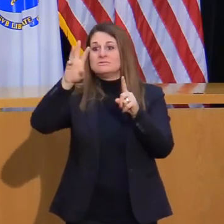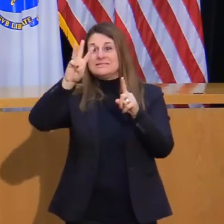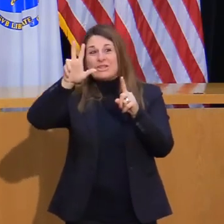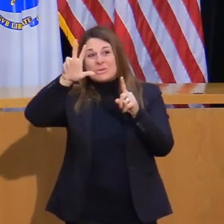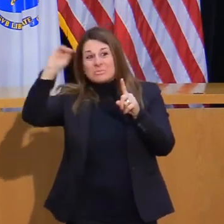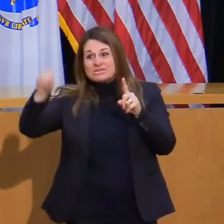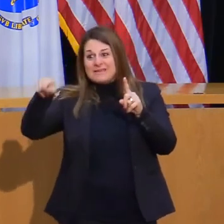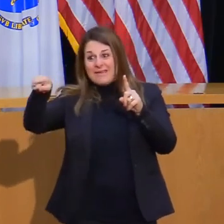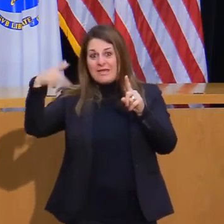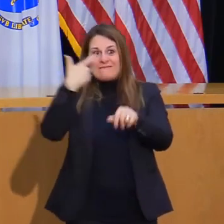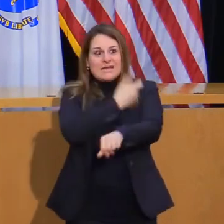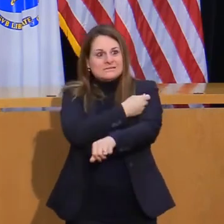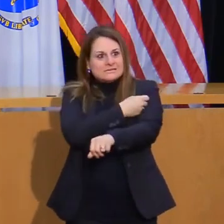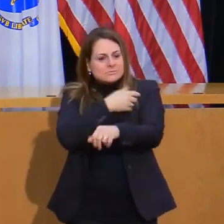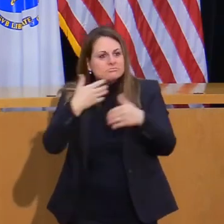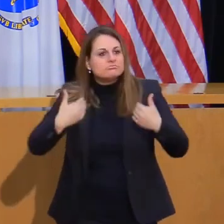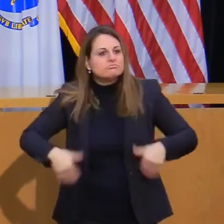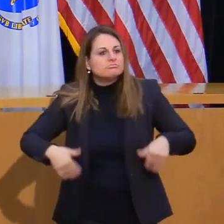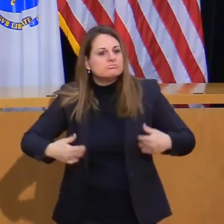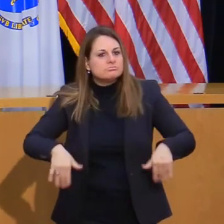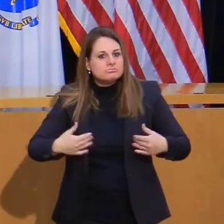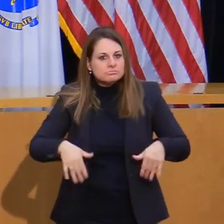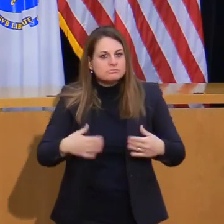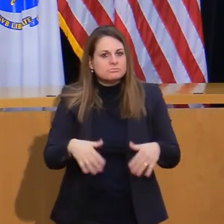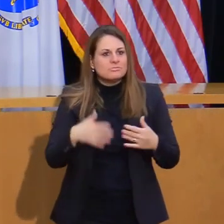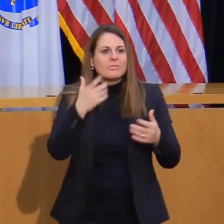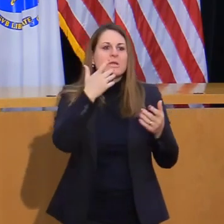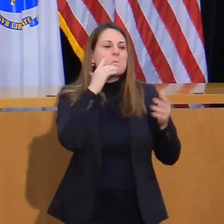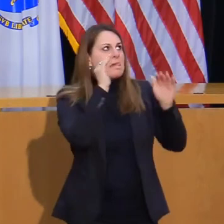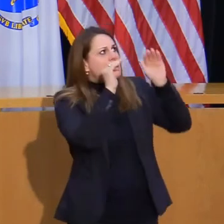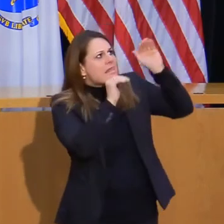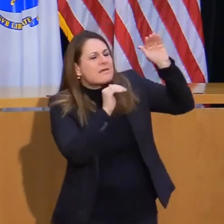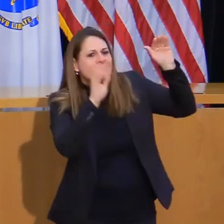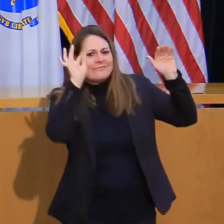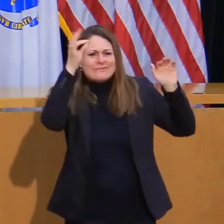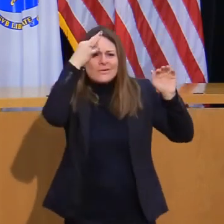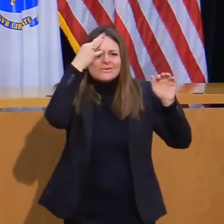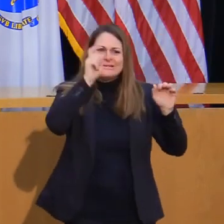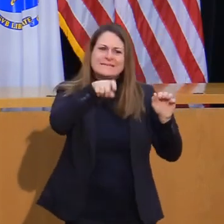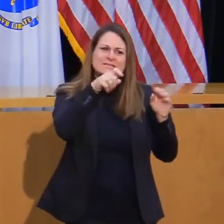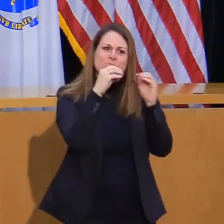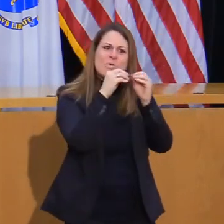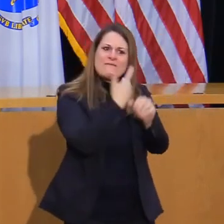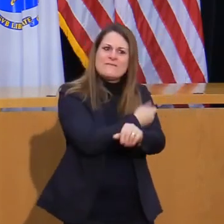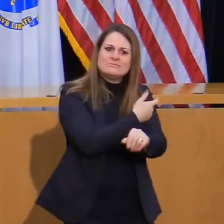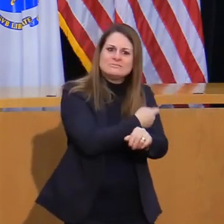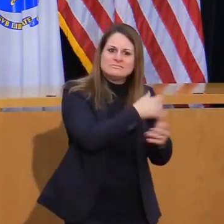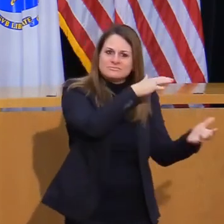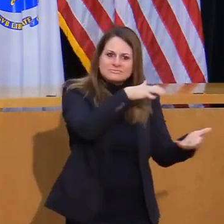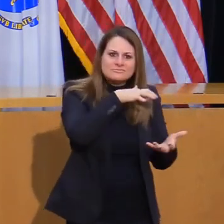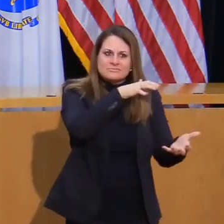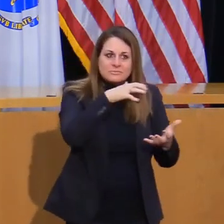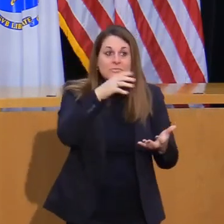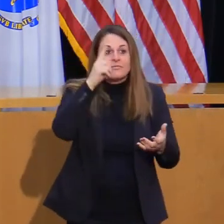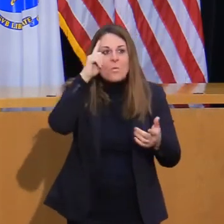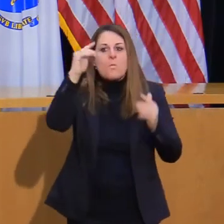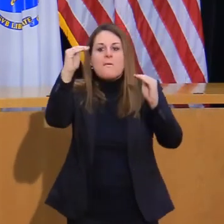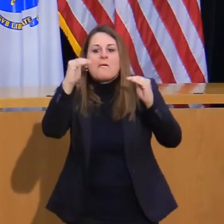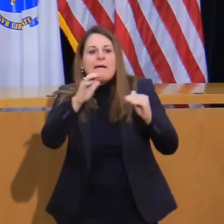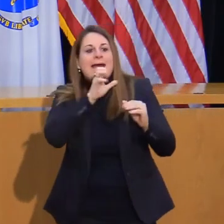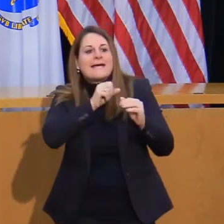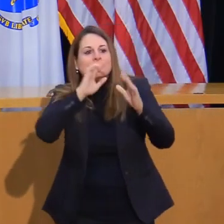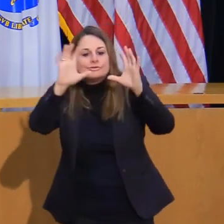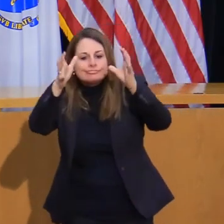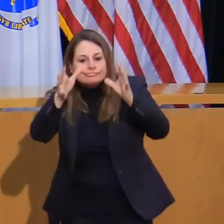so that we can continue to make progress in making sure that a vaccine is available to everybody who wants one. Now, for the week